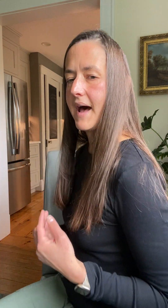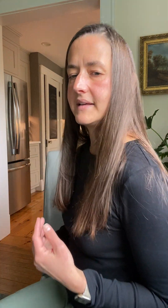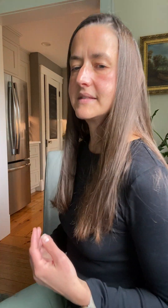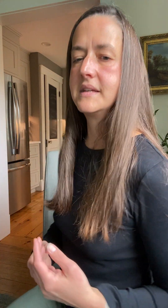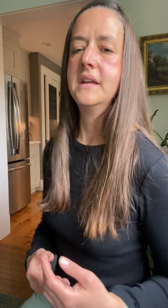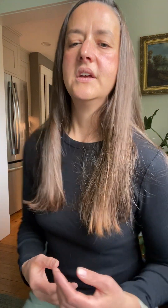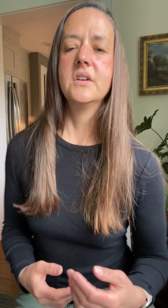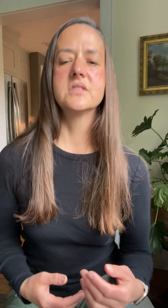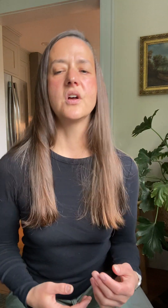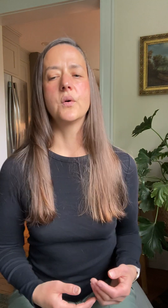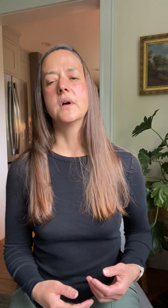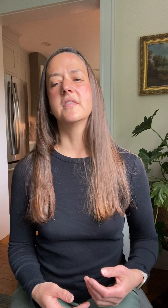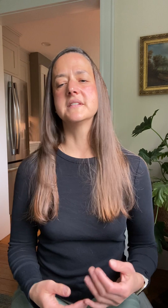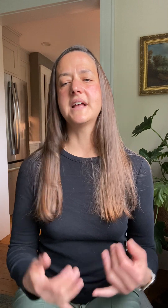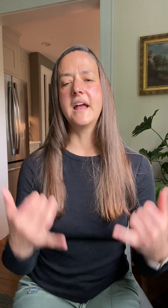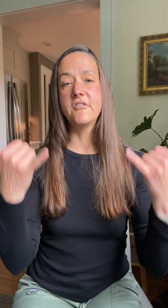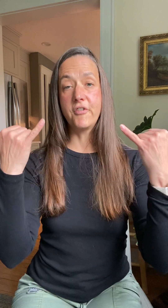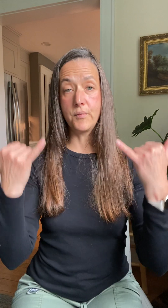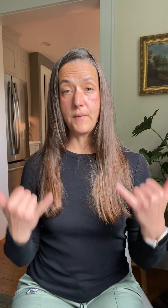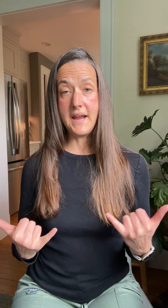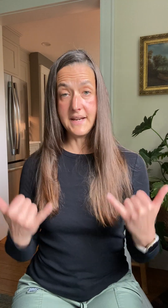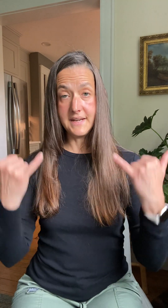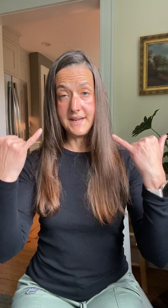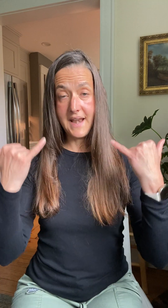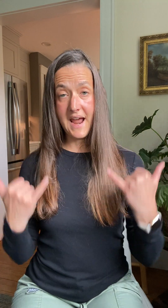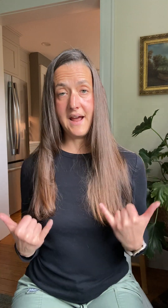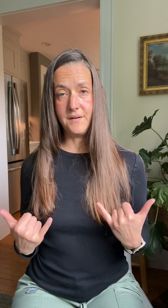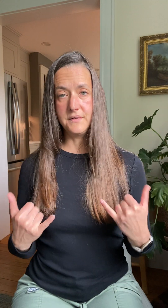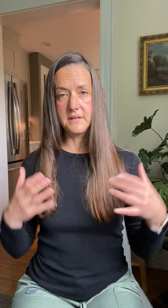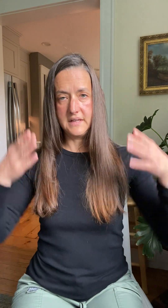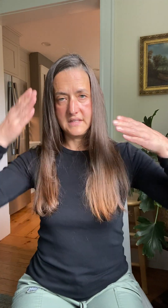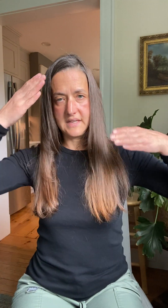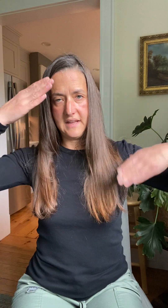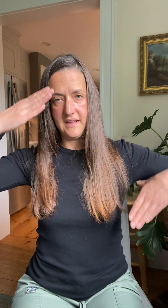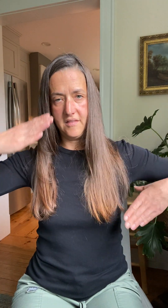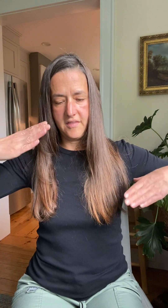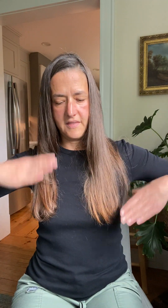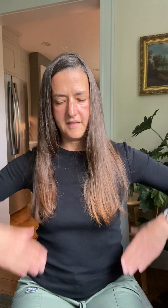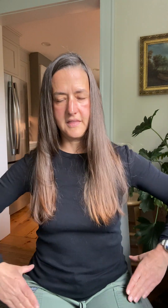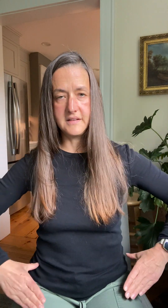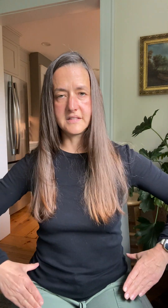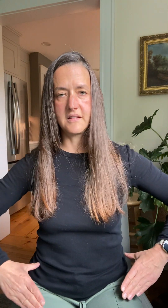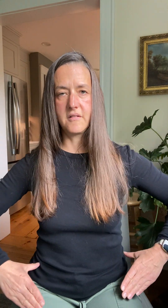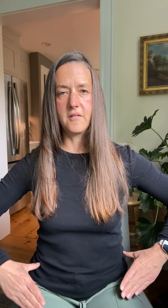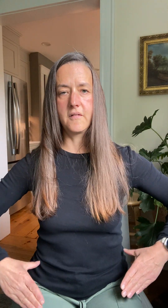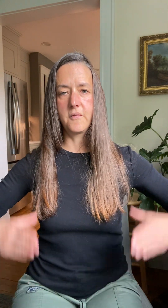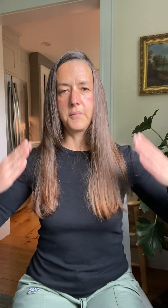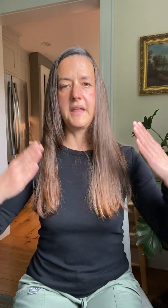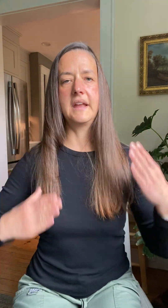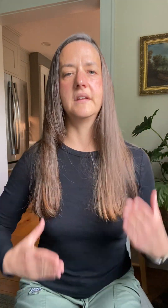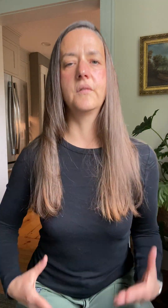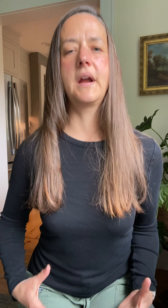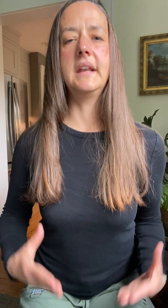past. So the sign for right now is in this plane right